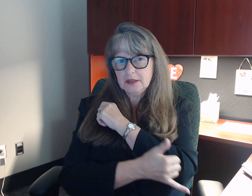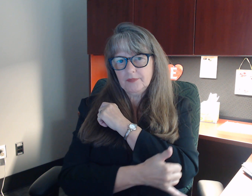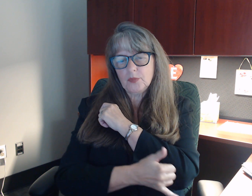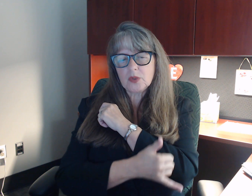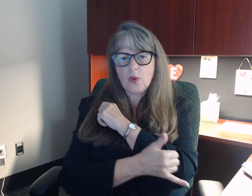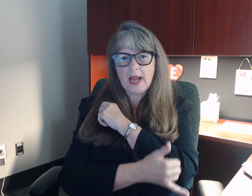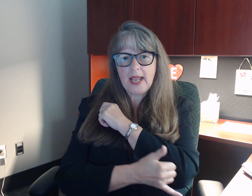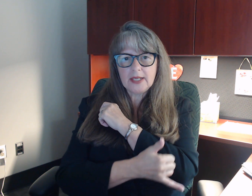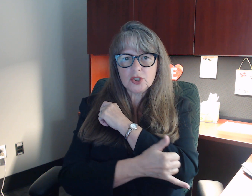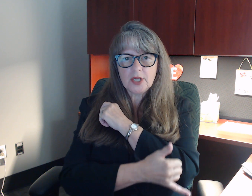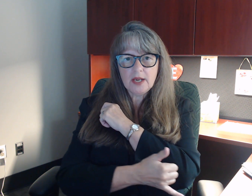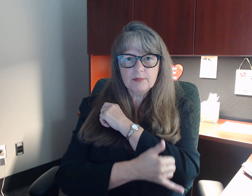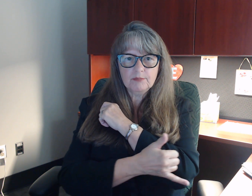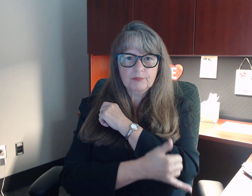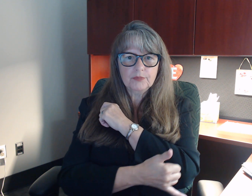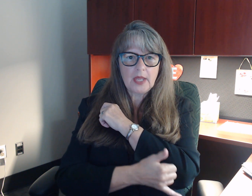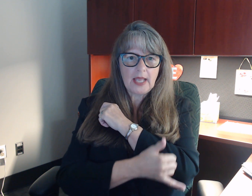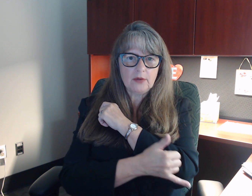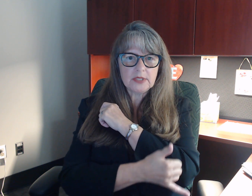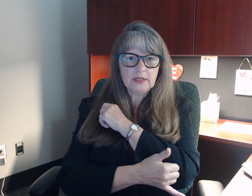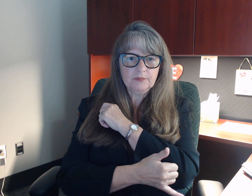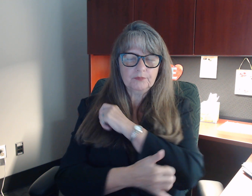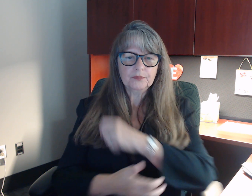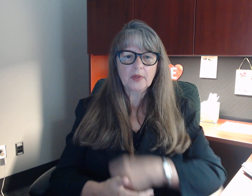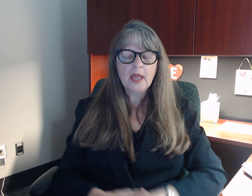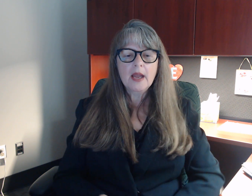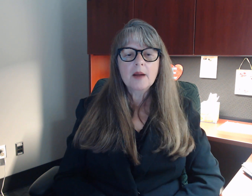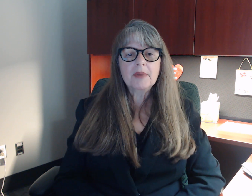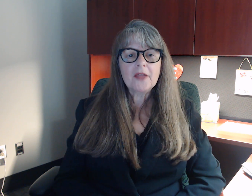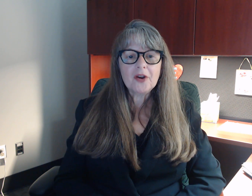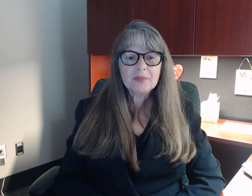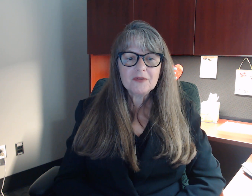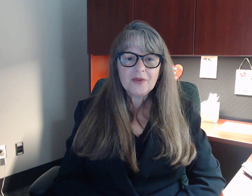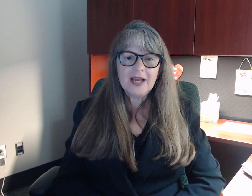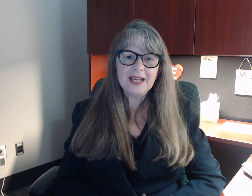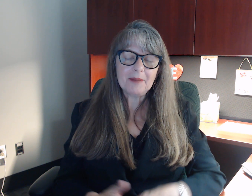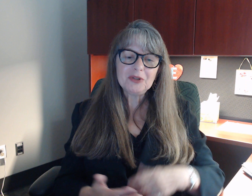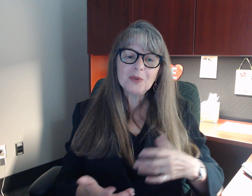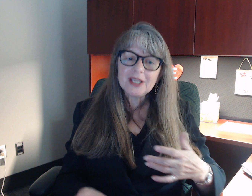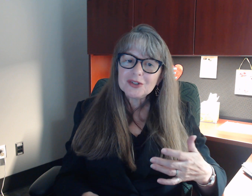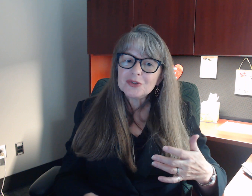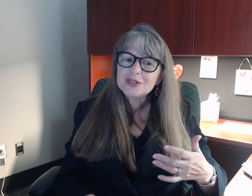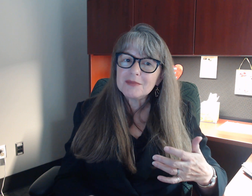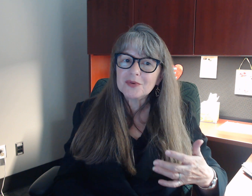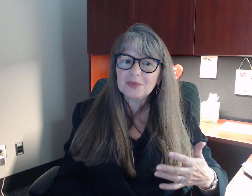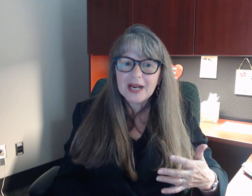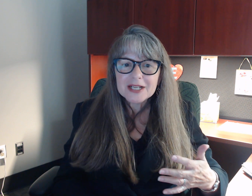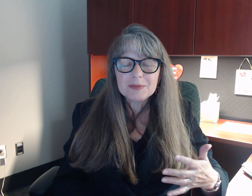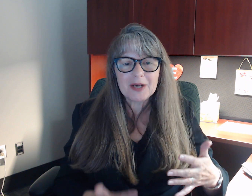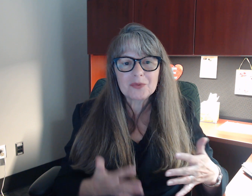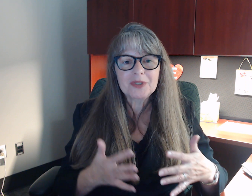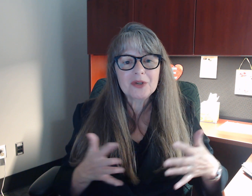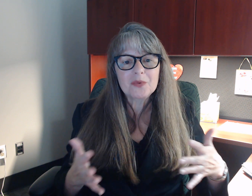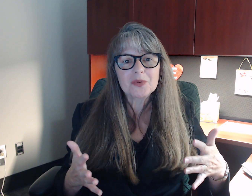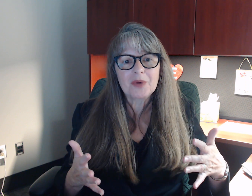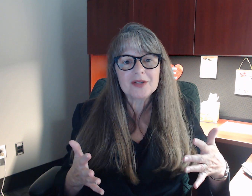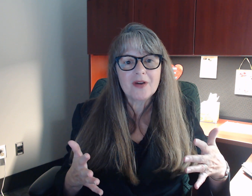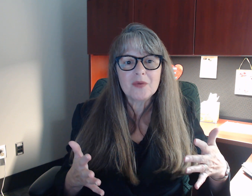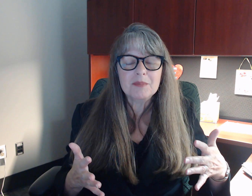with the Y hand shape, a county. But I thought it'd be fun. I mean, we could do some of the rides, but I don't really know what the rides are. I haven't been in